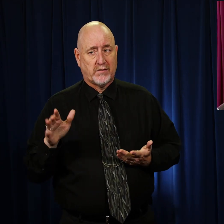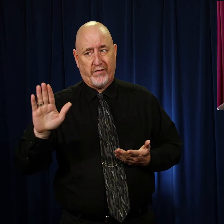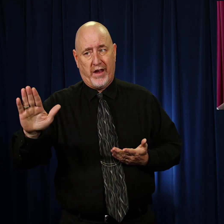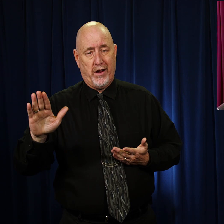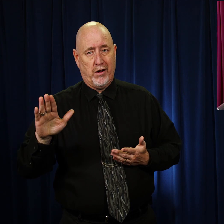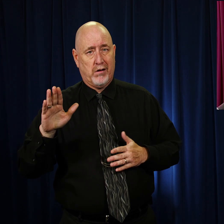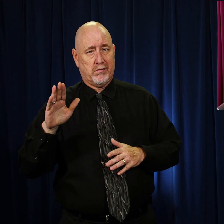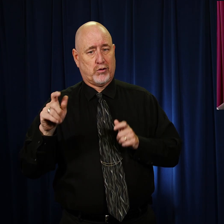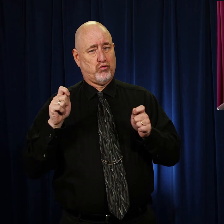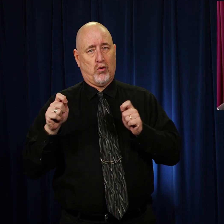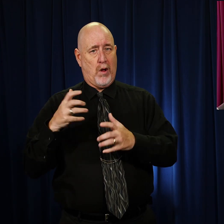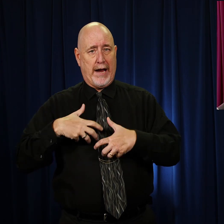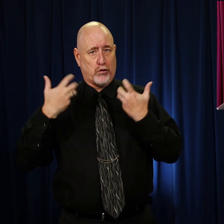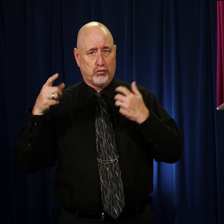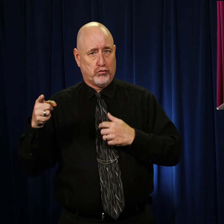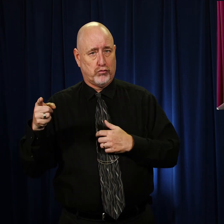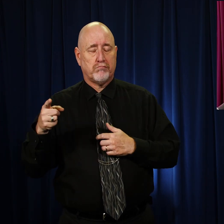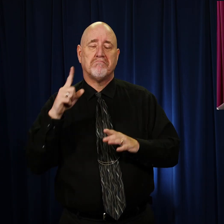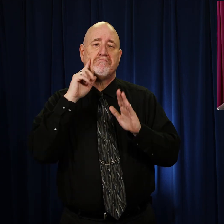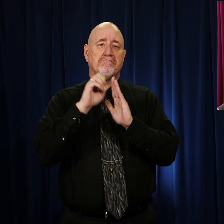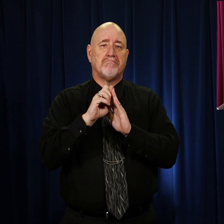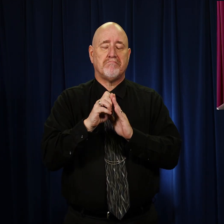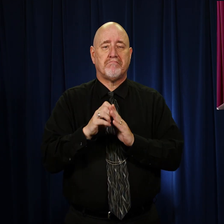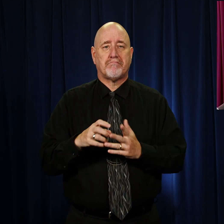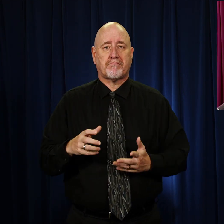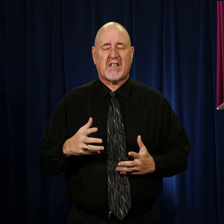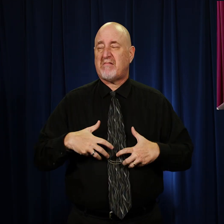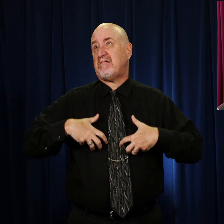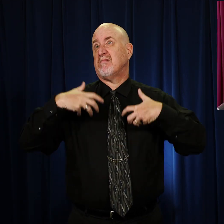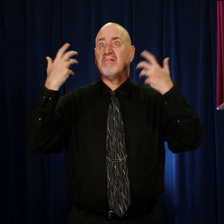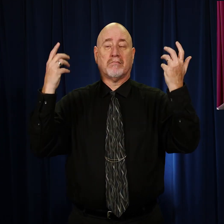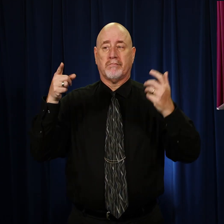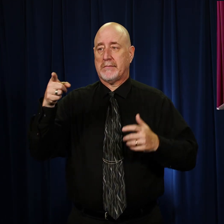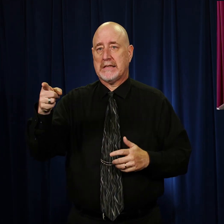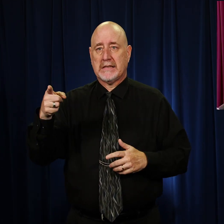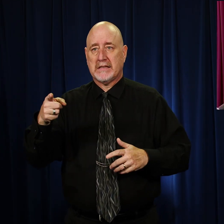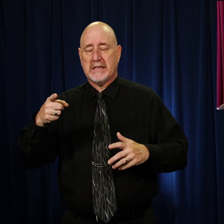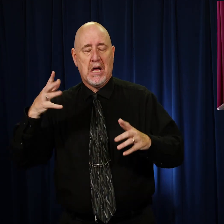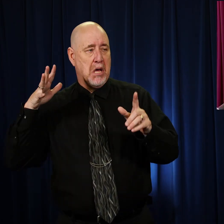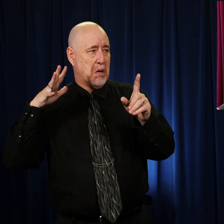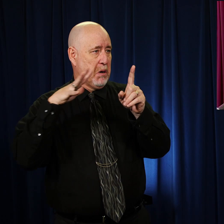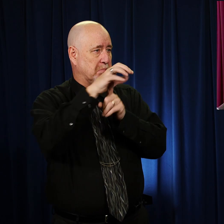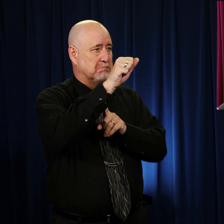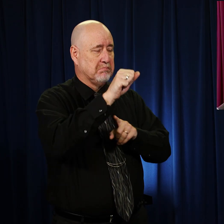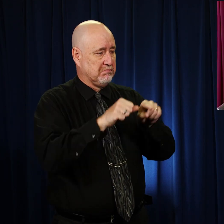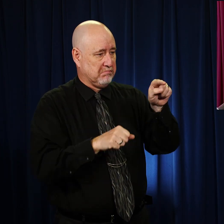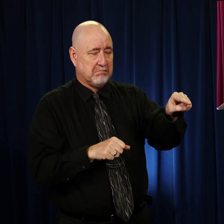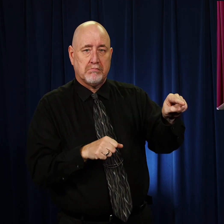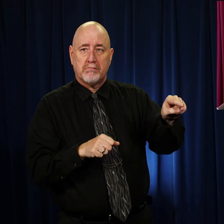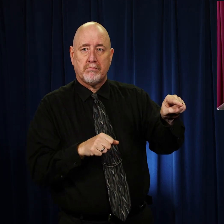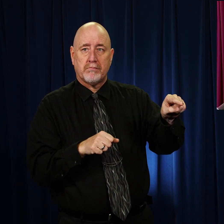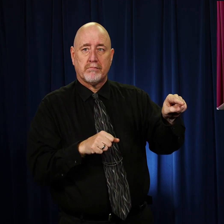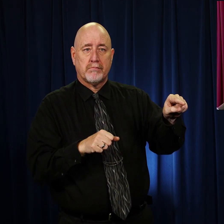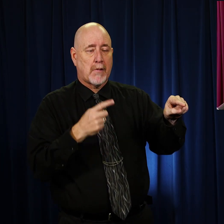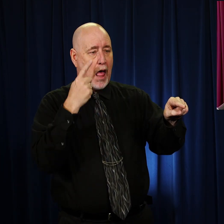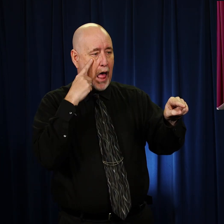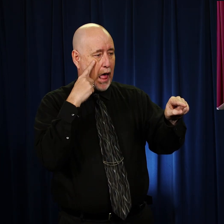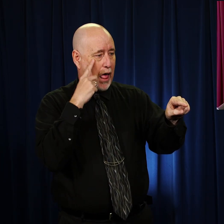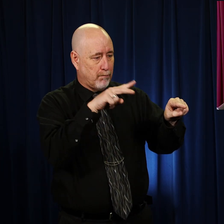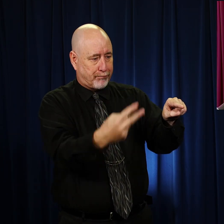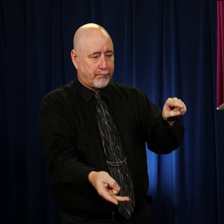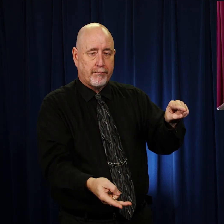their uncontrolled anger. Let's say then that a person in a fit of rage attacks someone else so that that person loses an